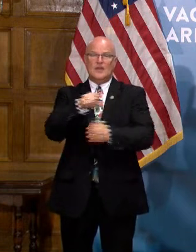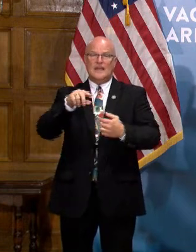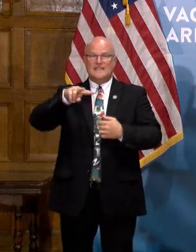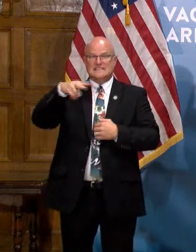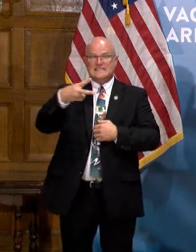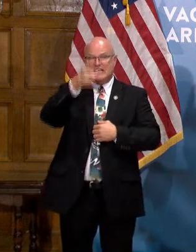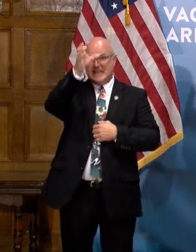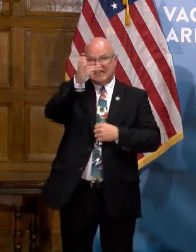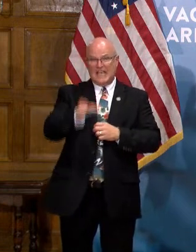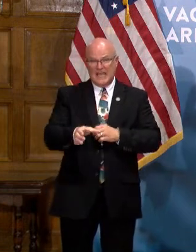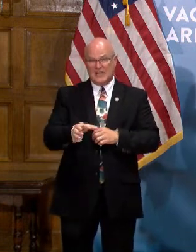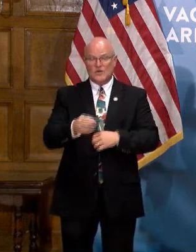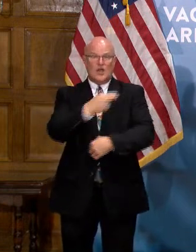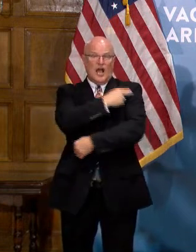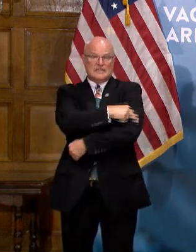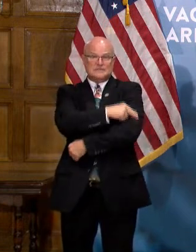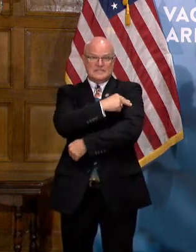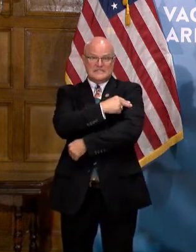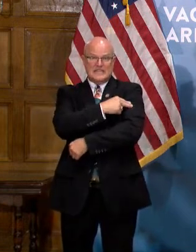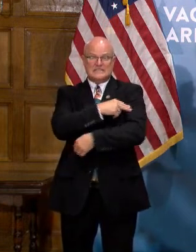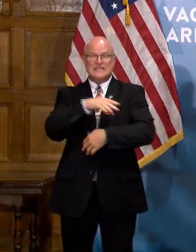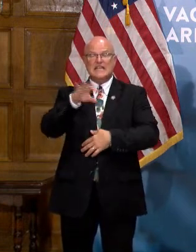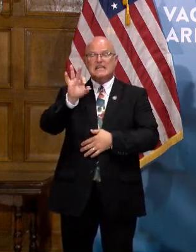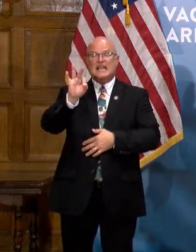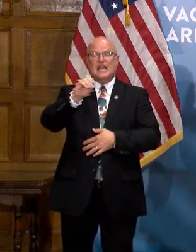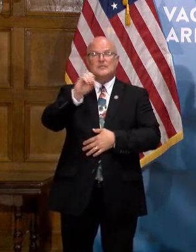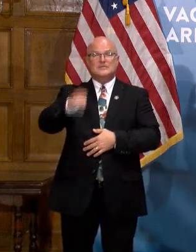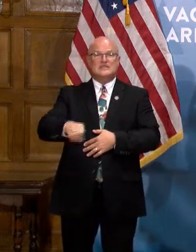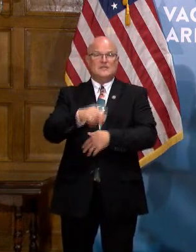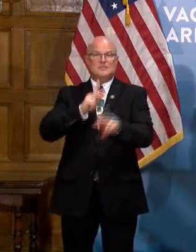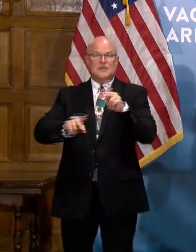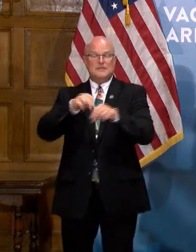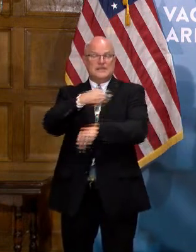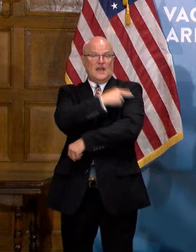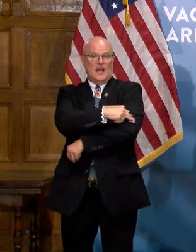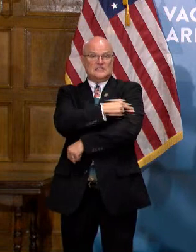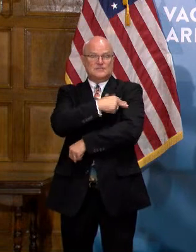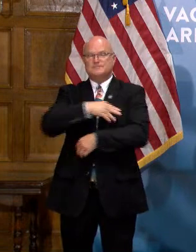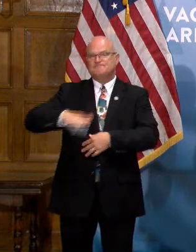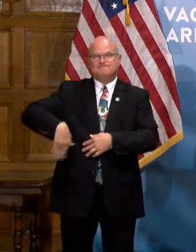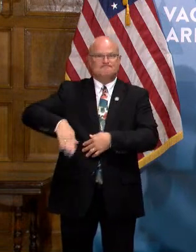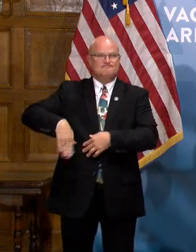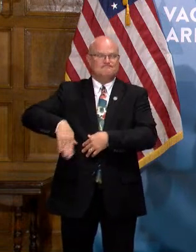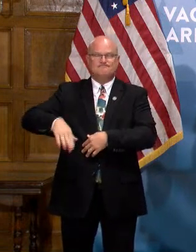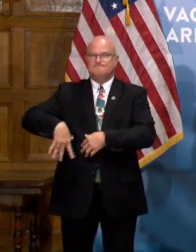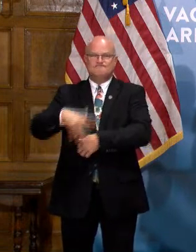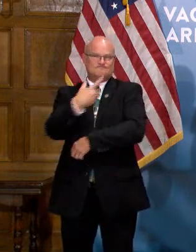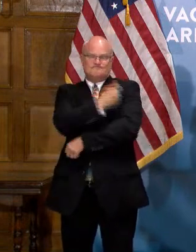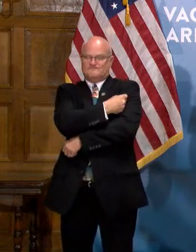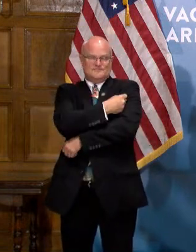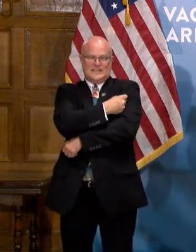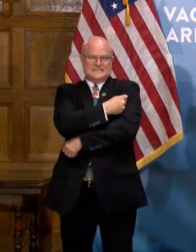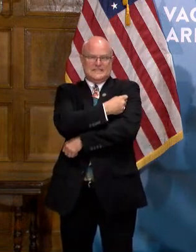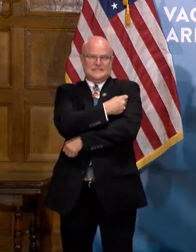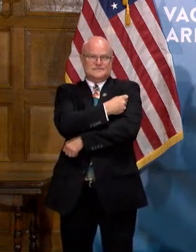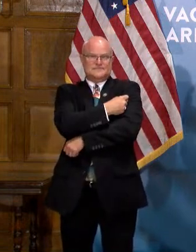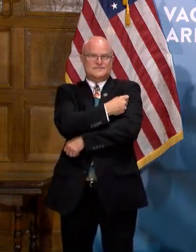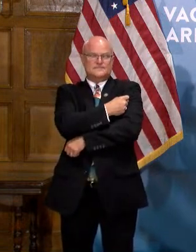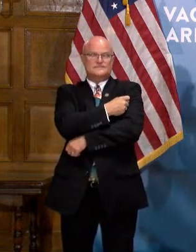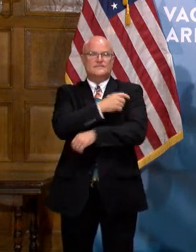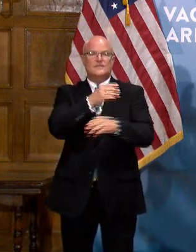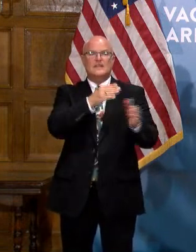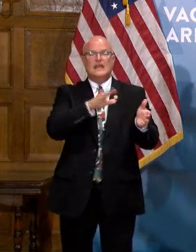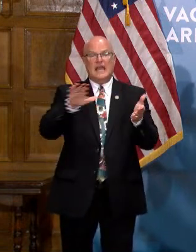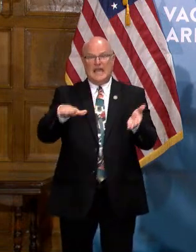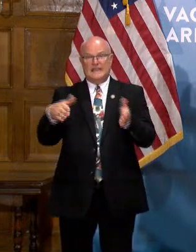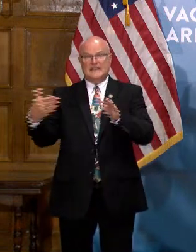second category of hospitalizations, 90% of our hospitalizations have not been vaccinated. And if